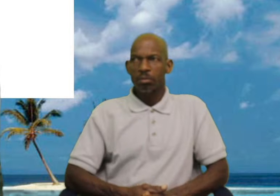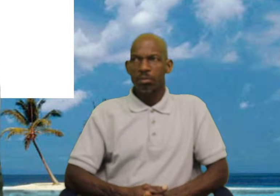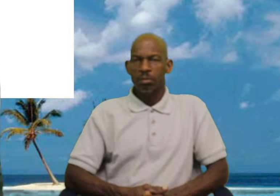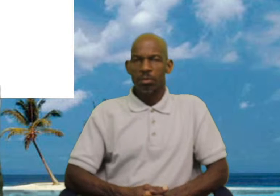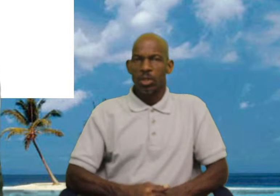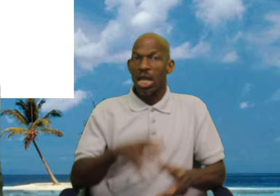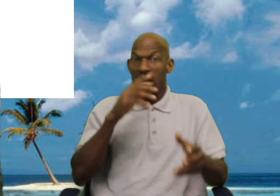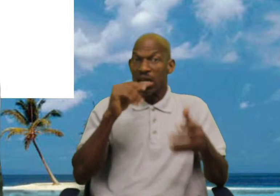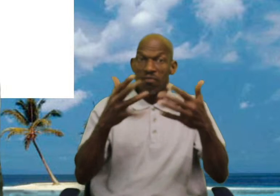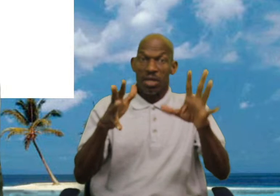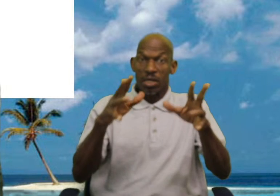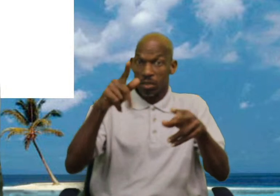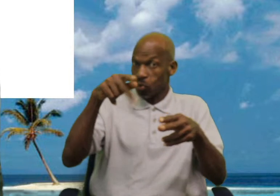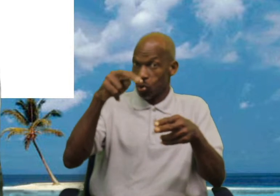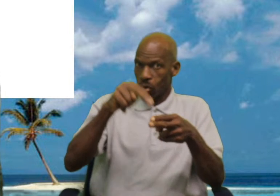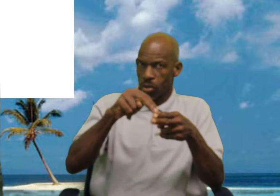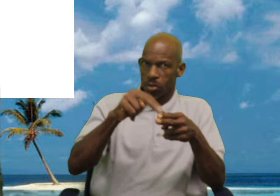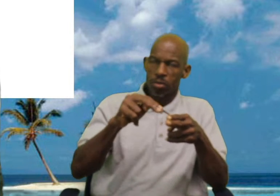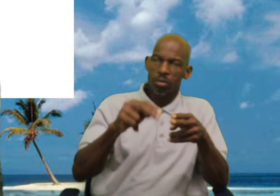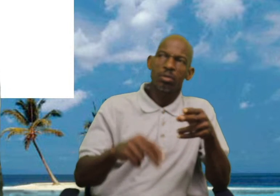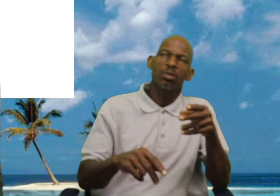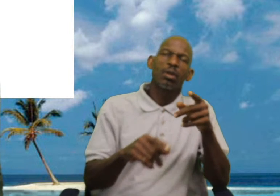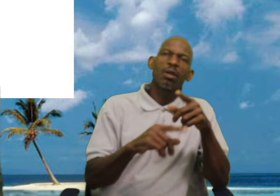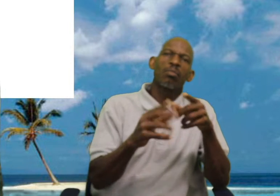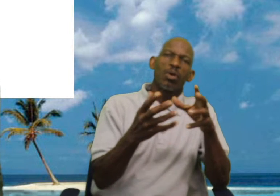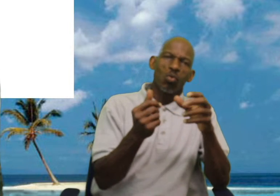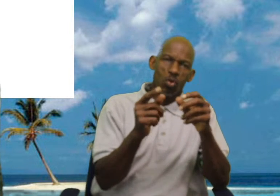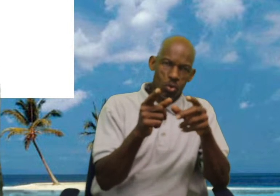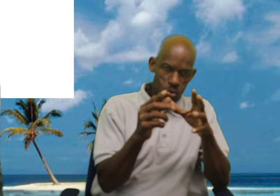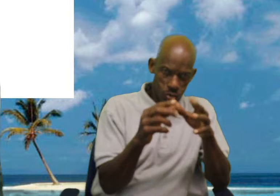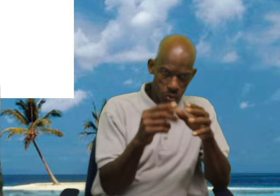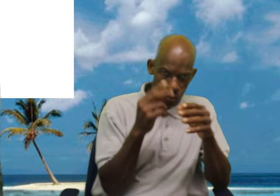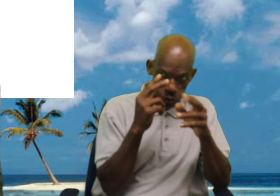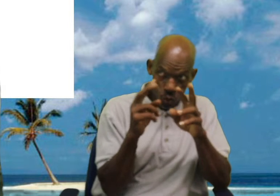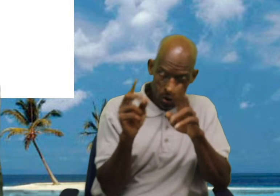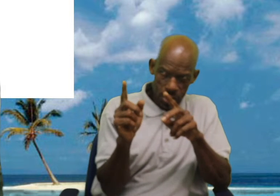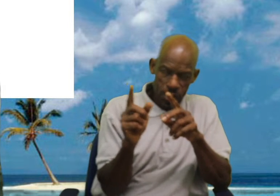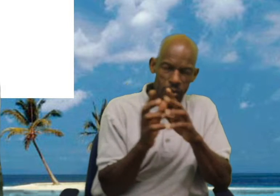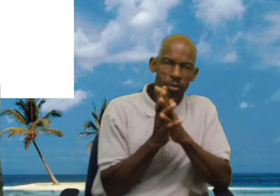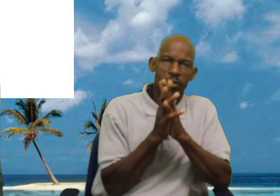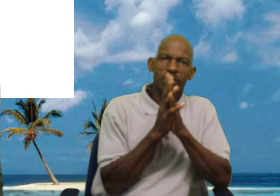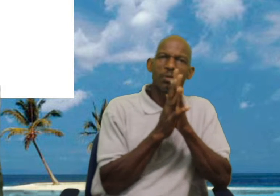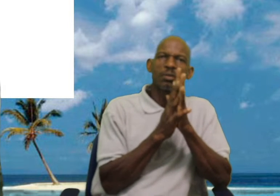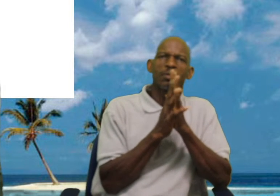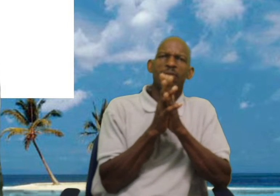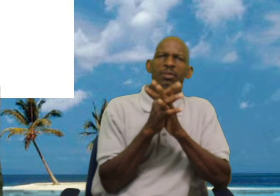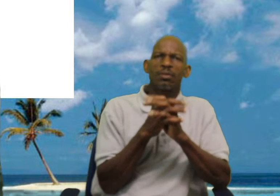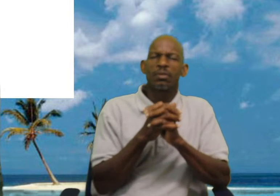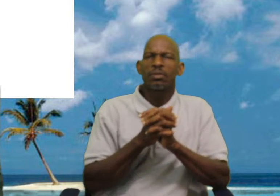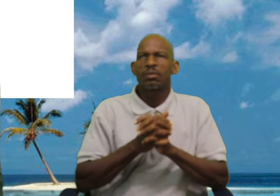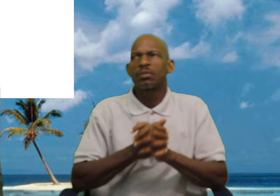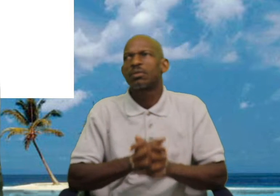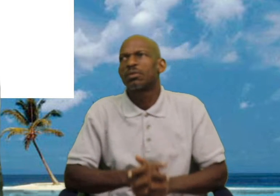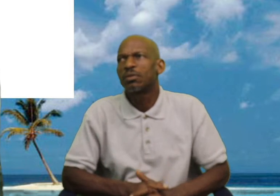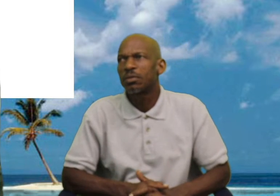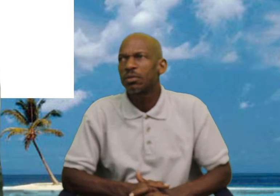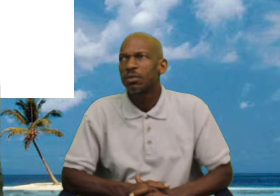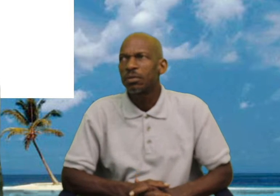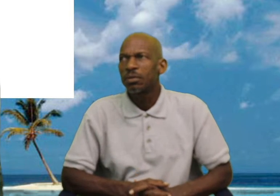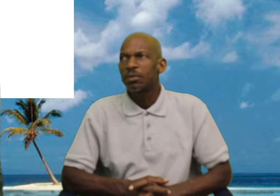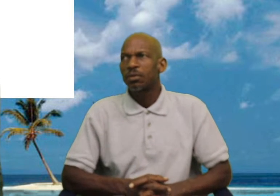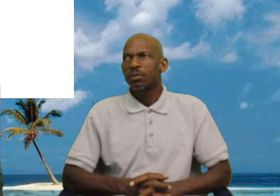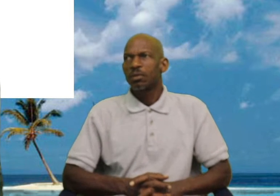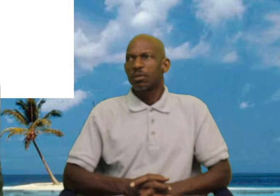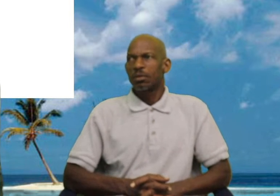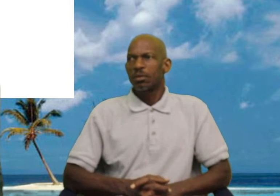all. I just want you to look at these first. So just going slowly. If I'm going too slow,